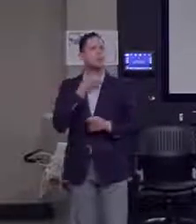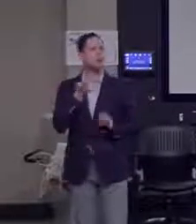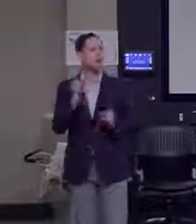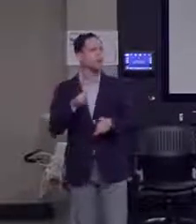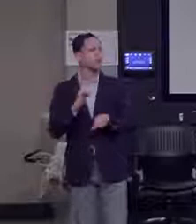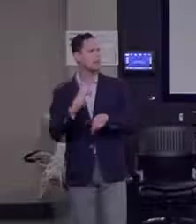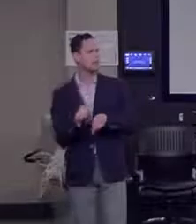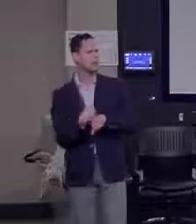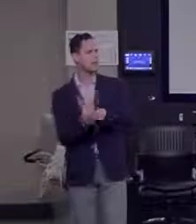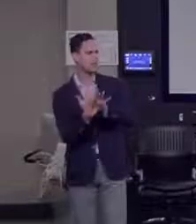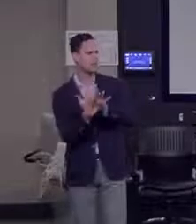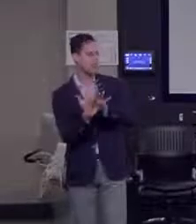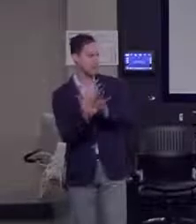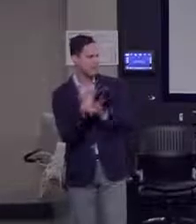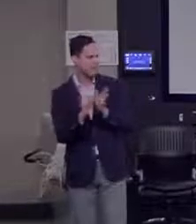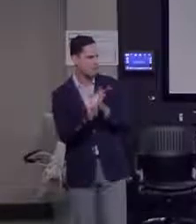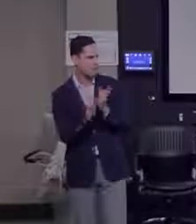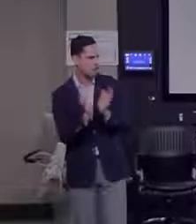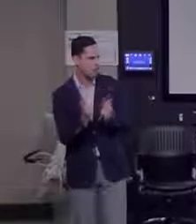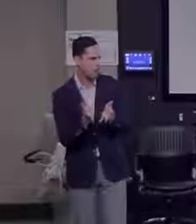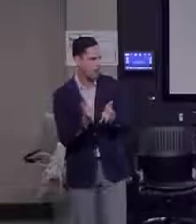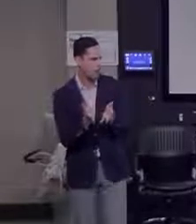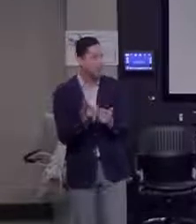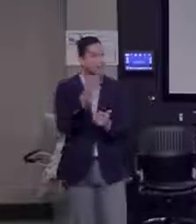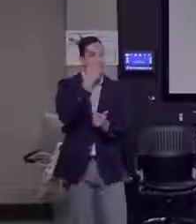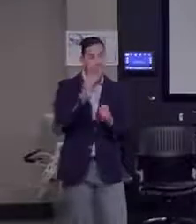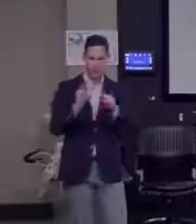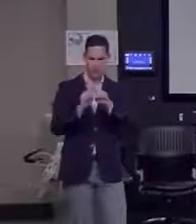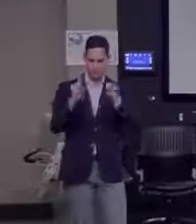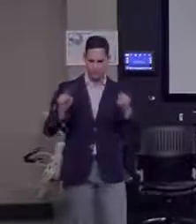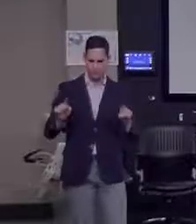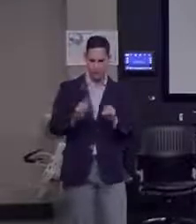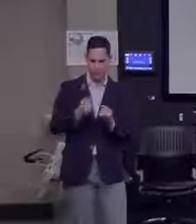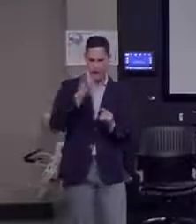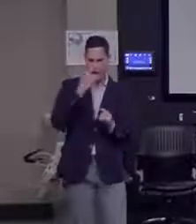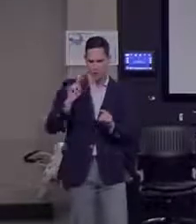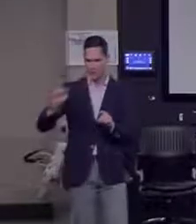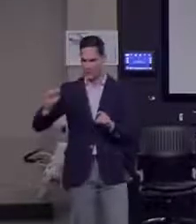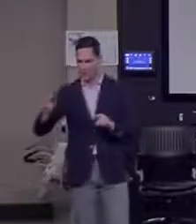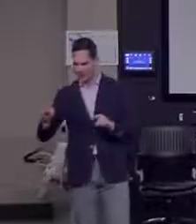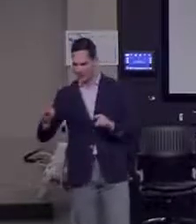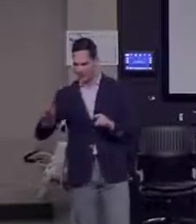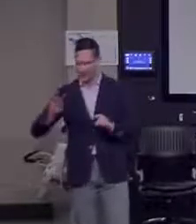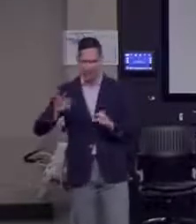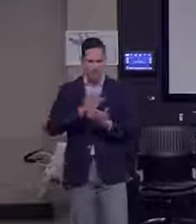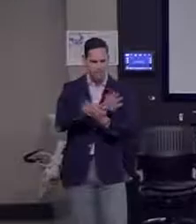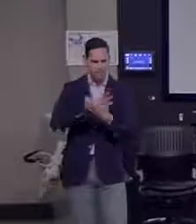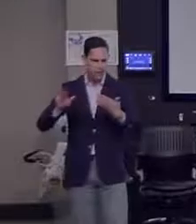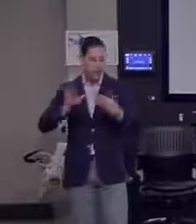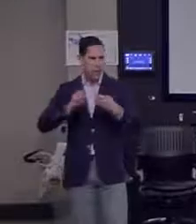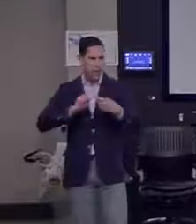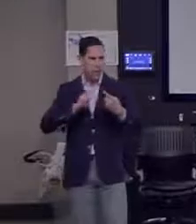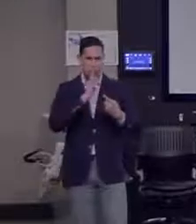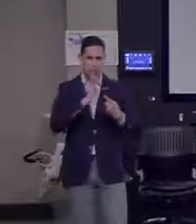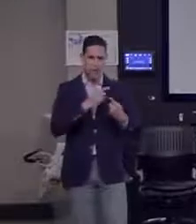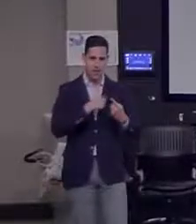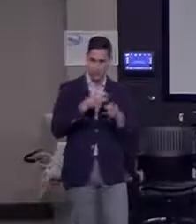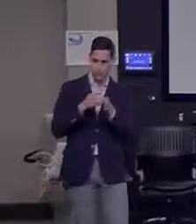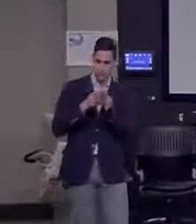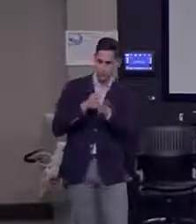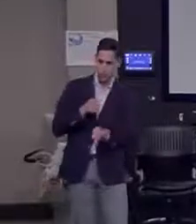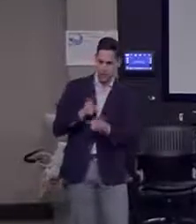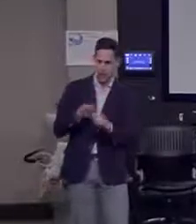display, but you really do have contingent responding.